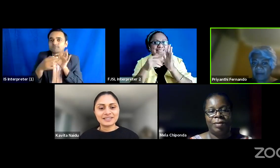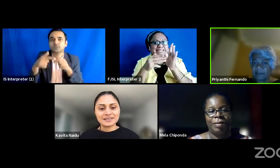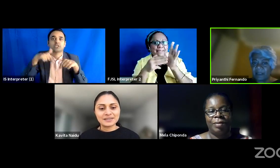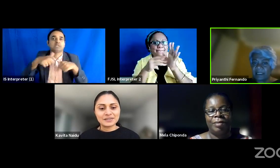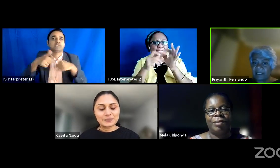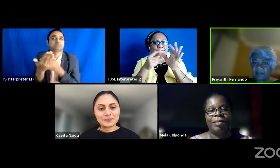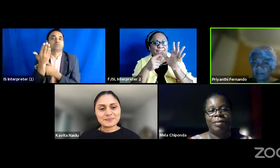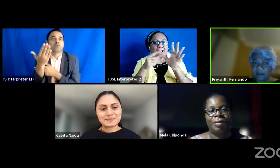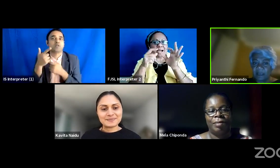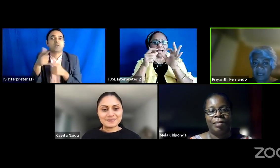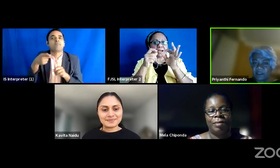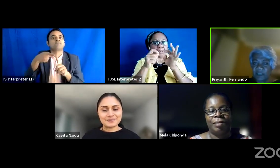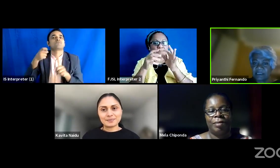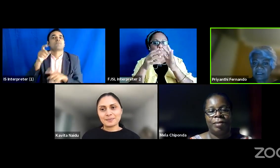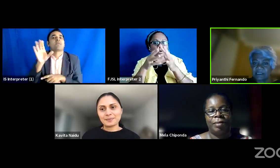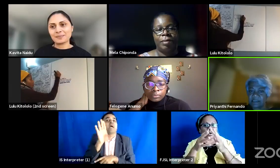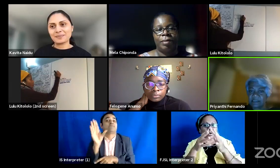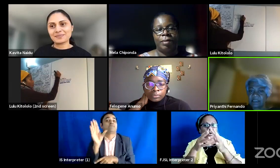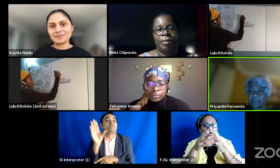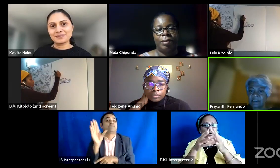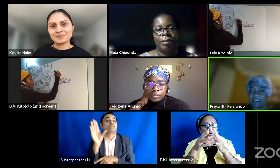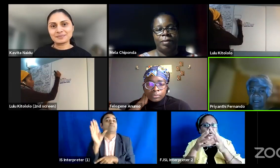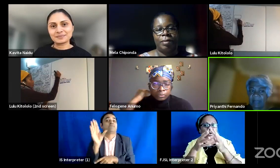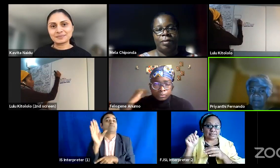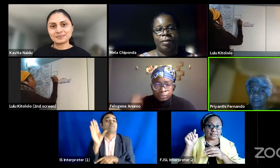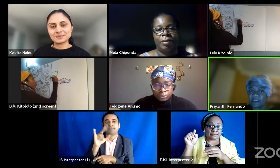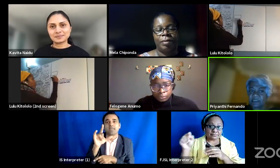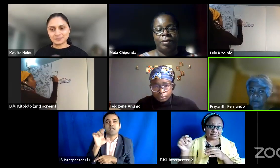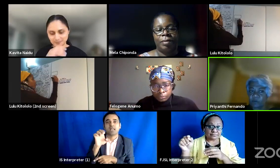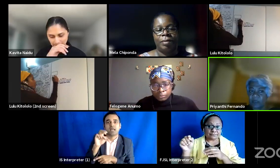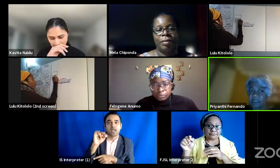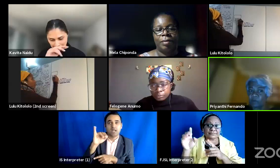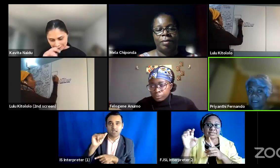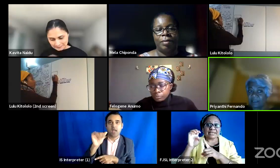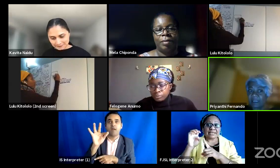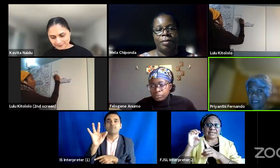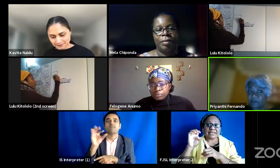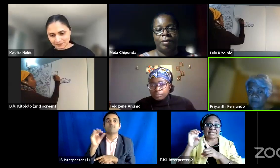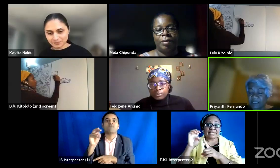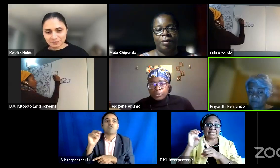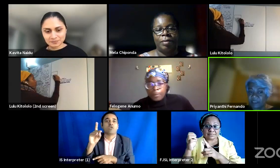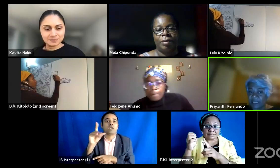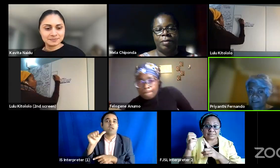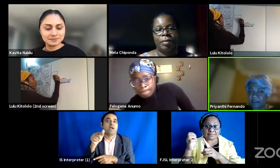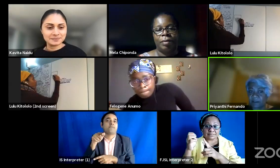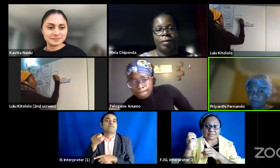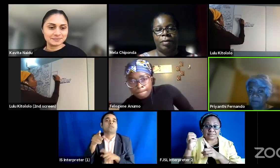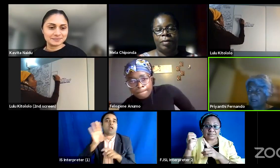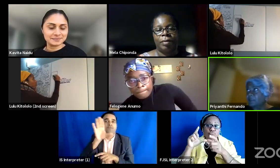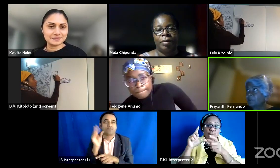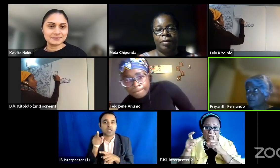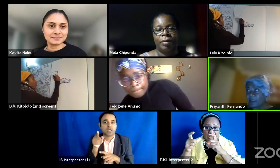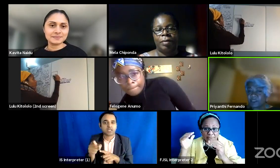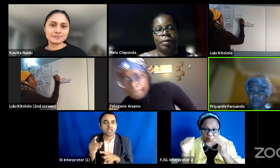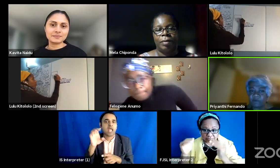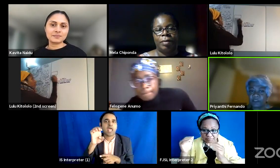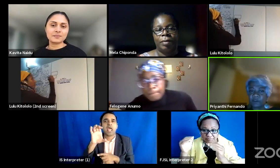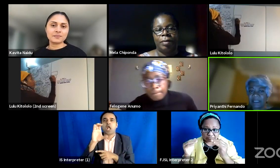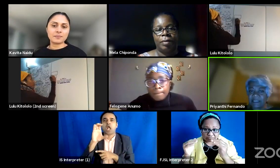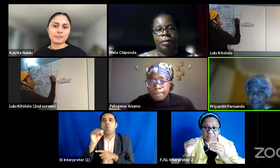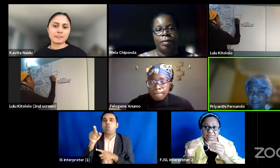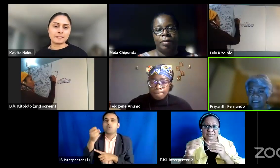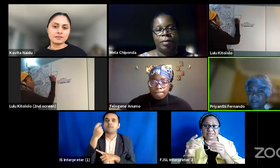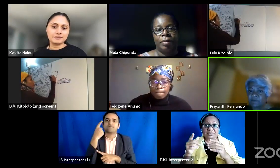whose environmental justice and climate justice work within the extractive sector stretches